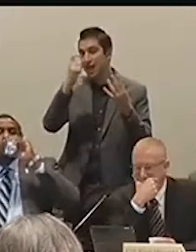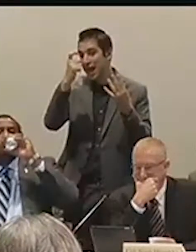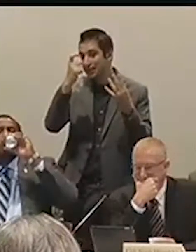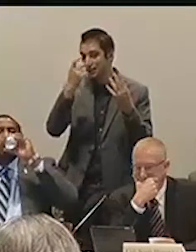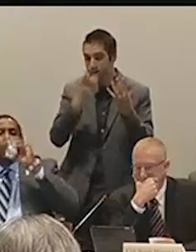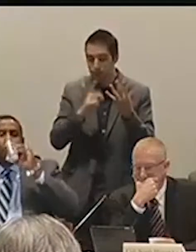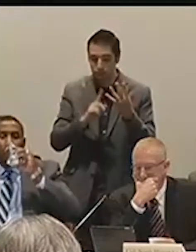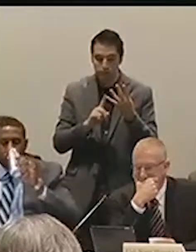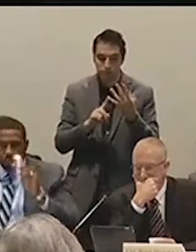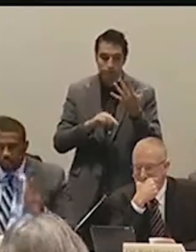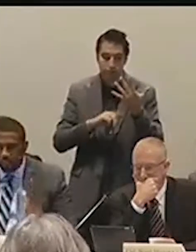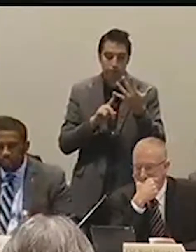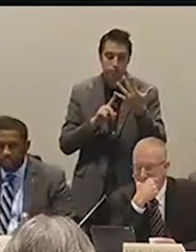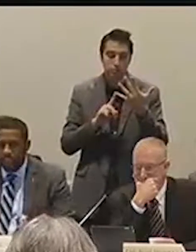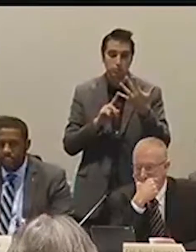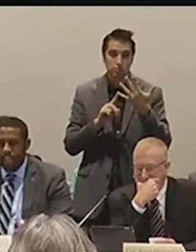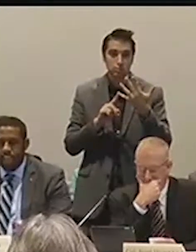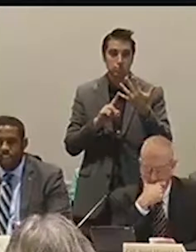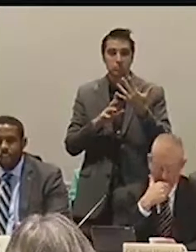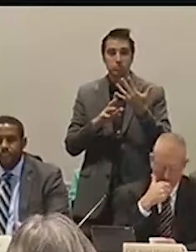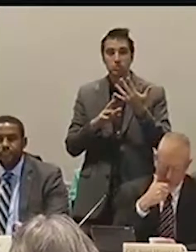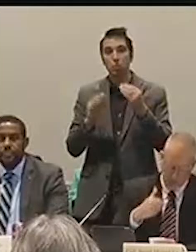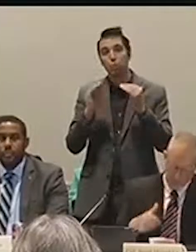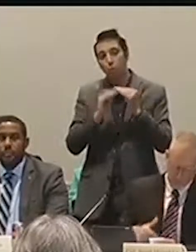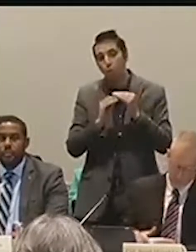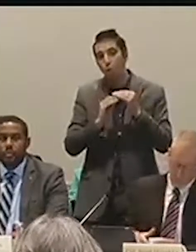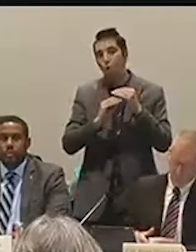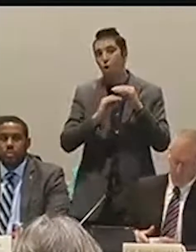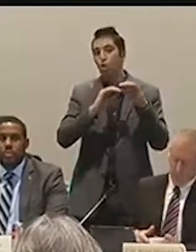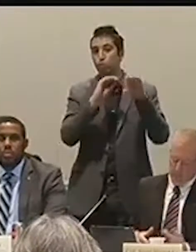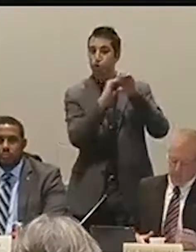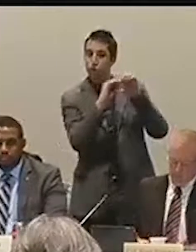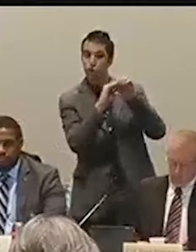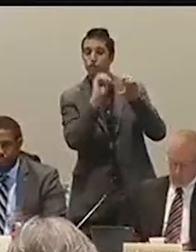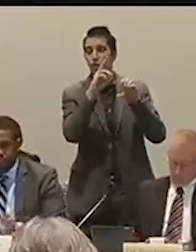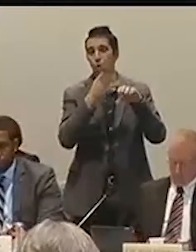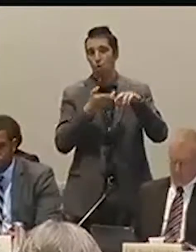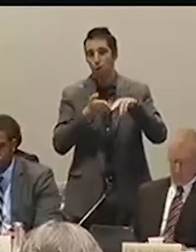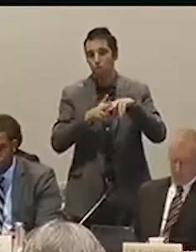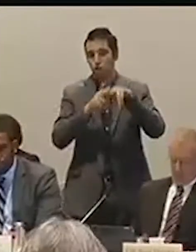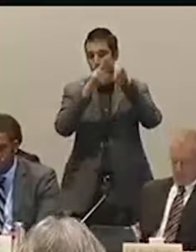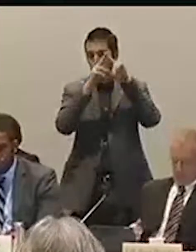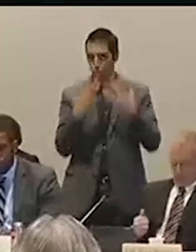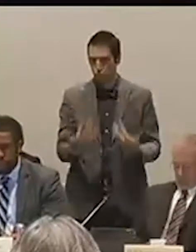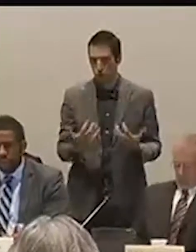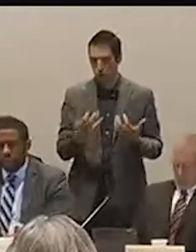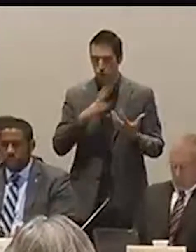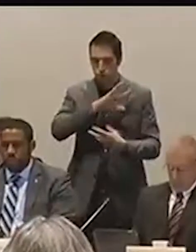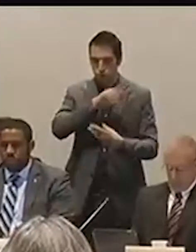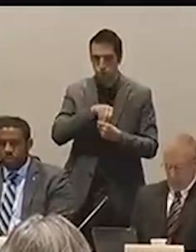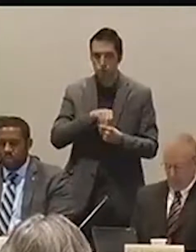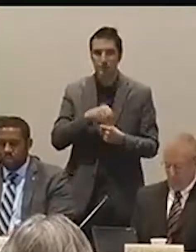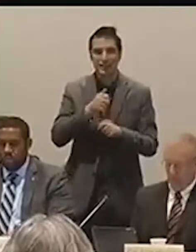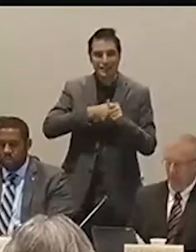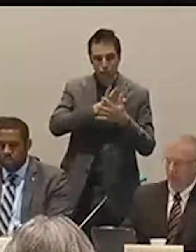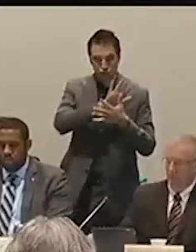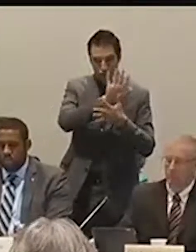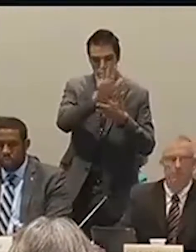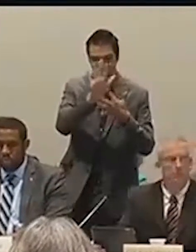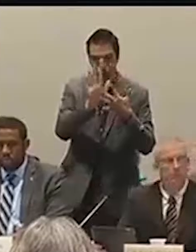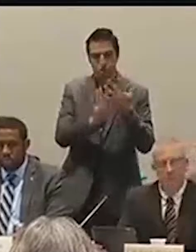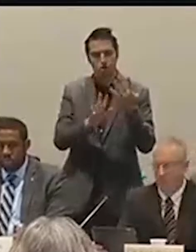and any you know, additional reserves or depreciation expense that you might add on. Each one of those elements should